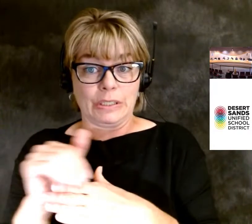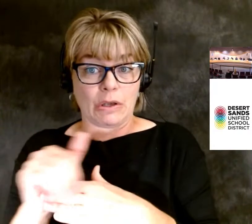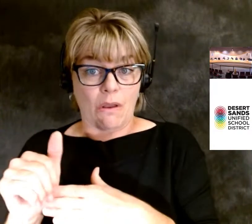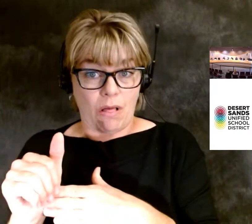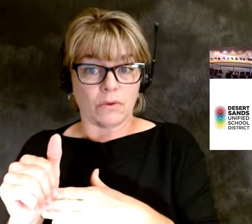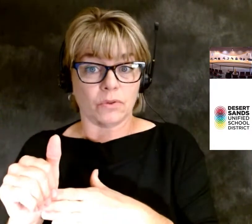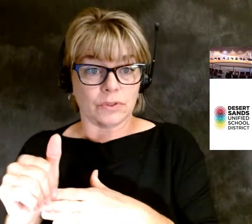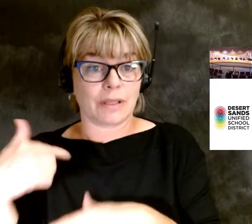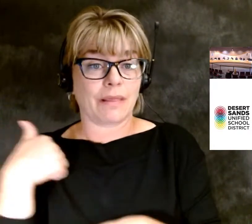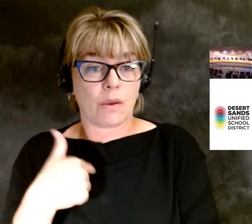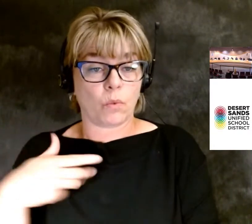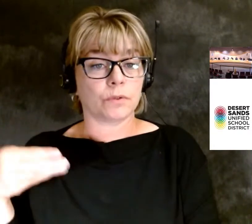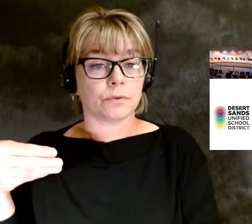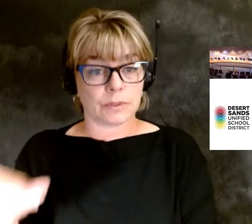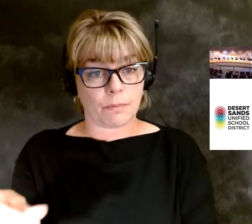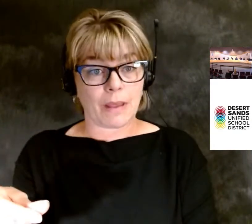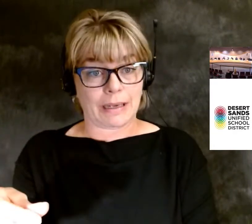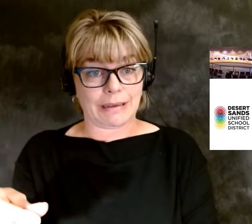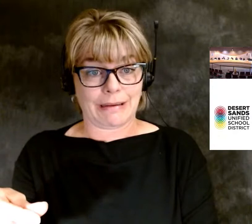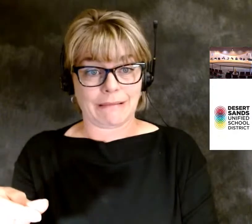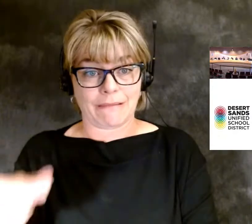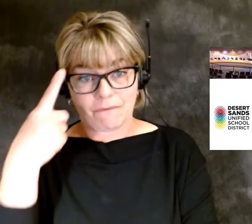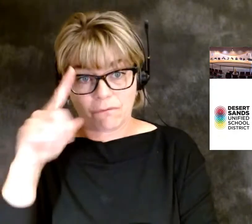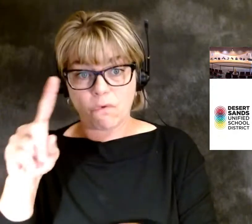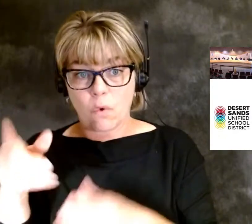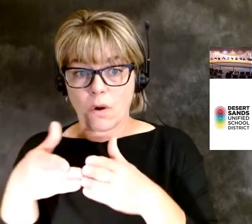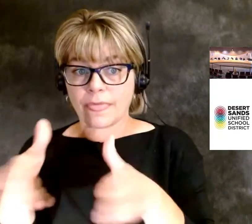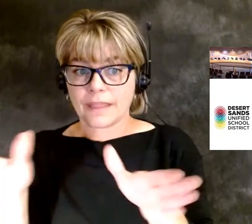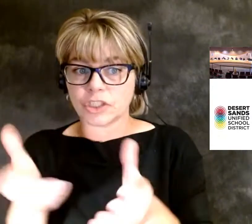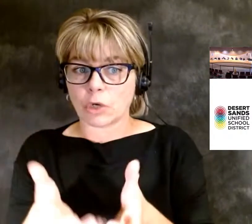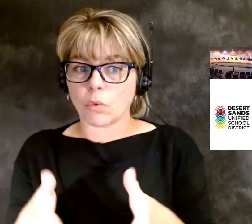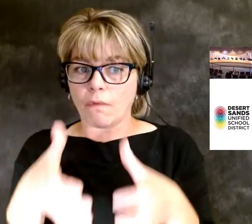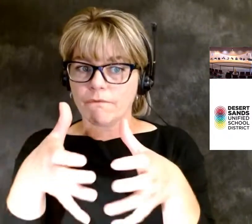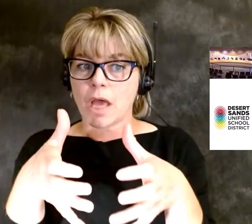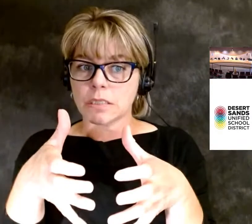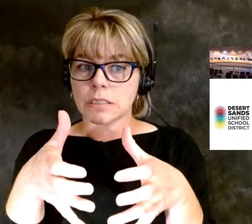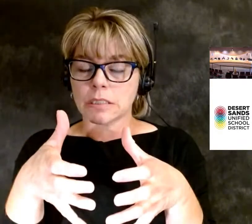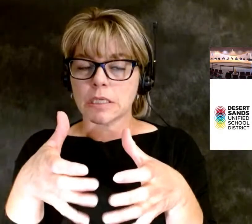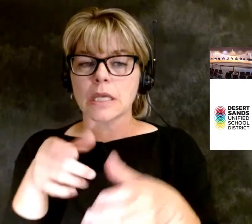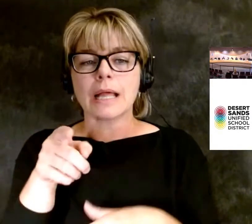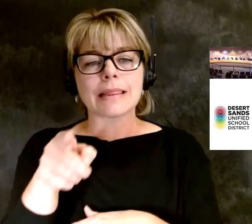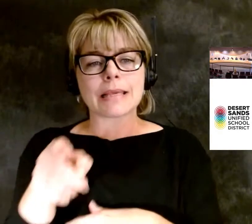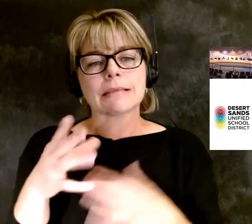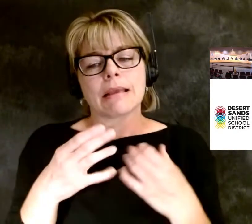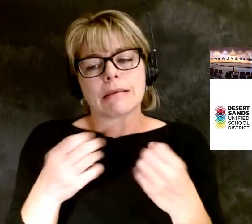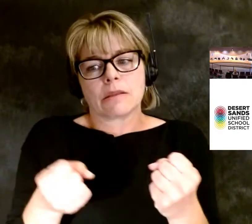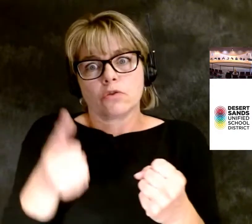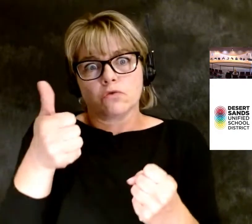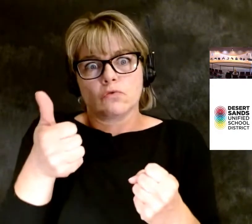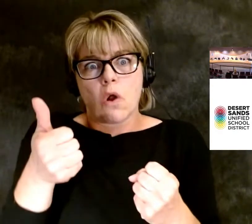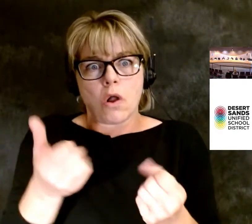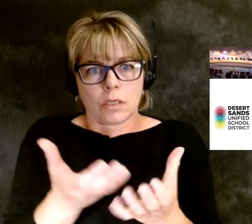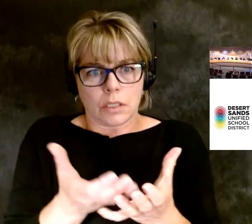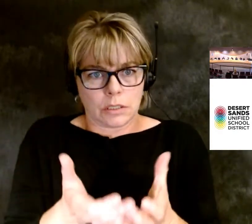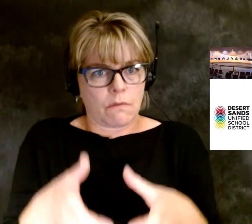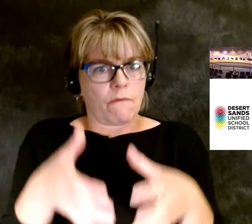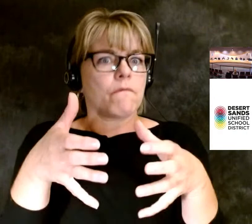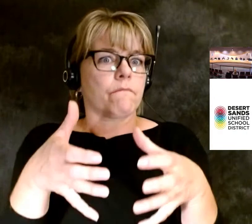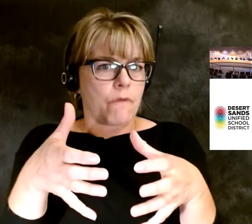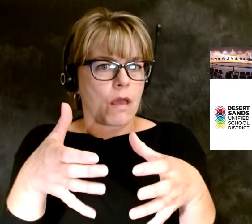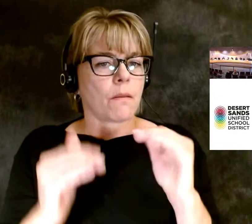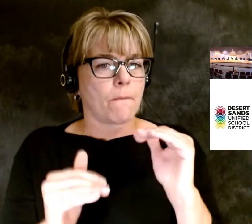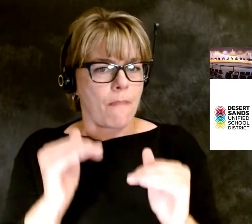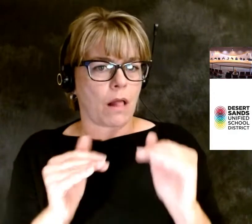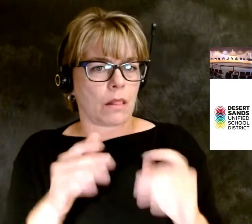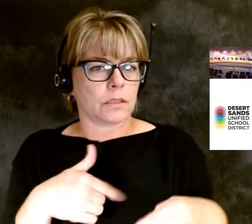spending in the general fund. Now, this is the strongest fund balance that we have ever had, at least in the 20